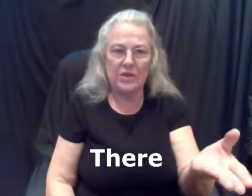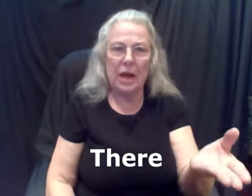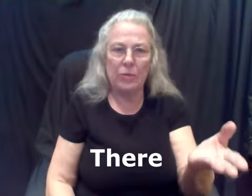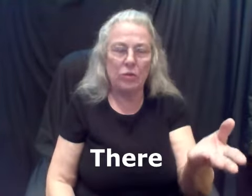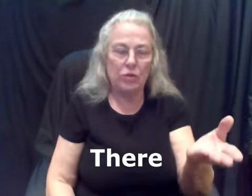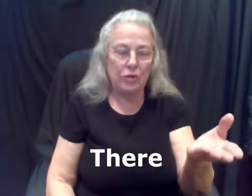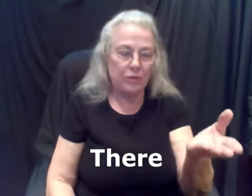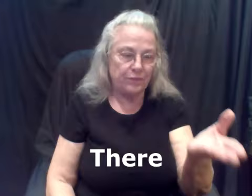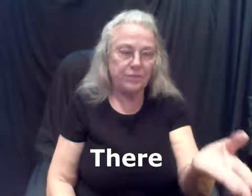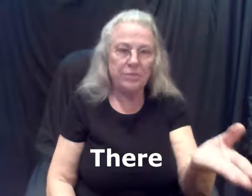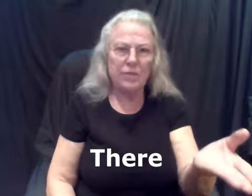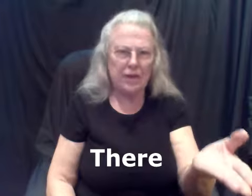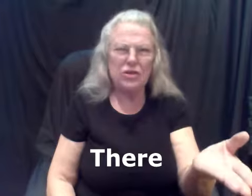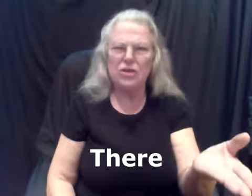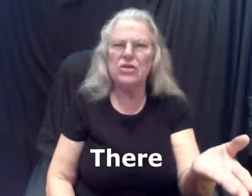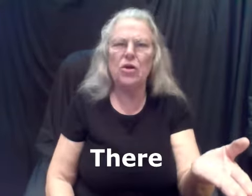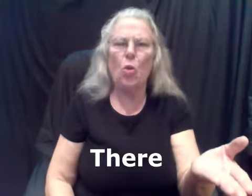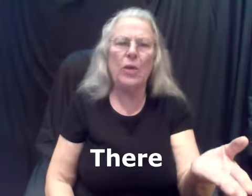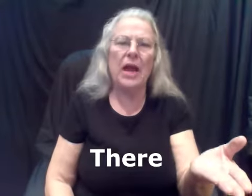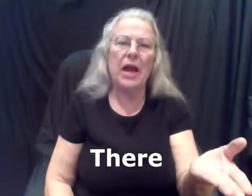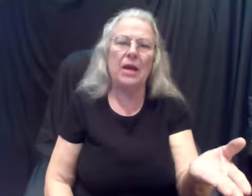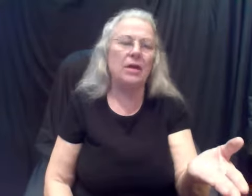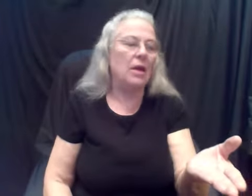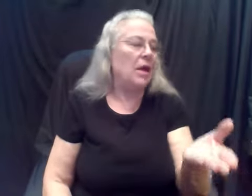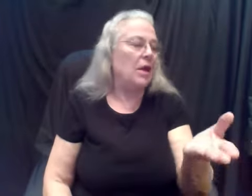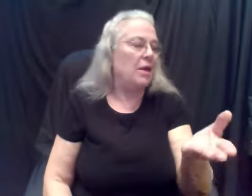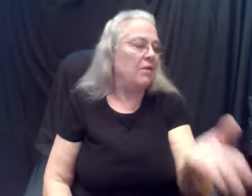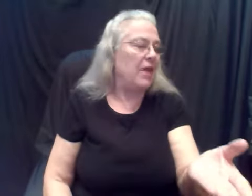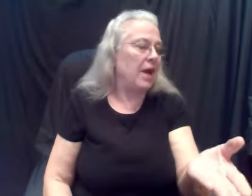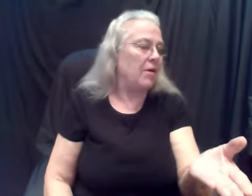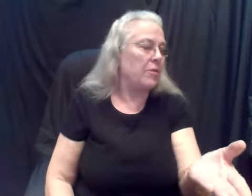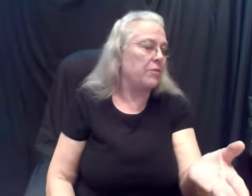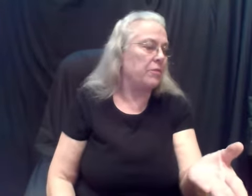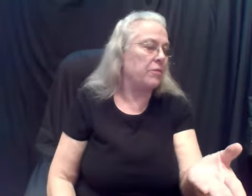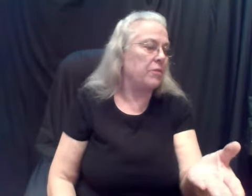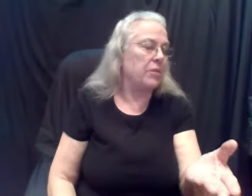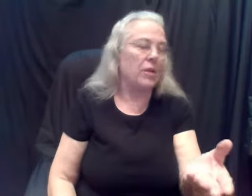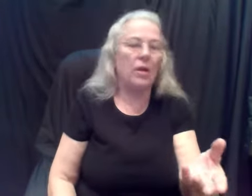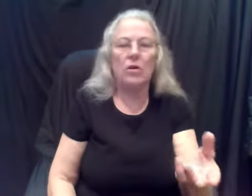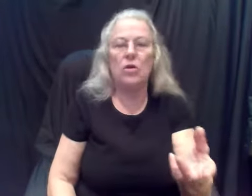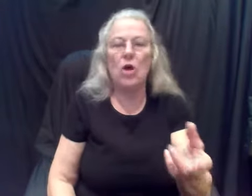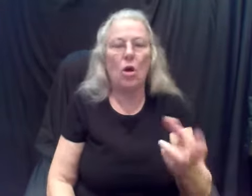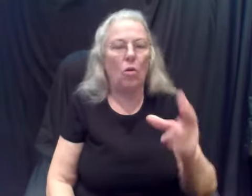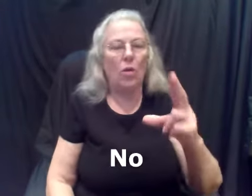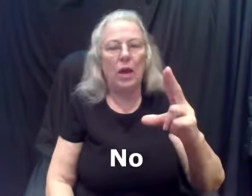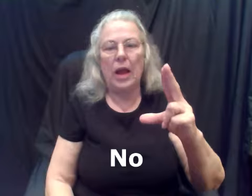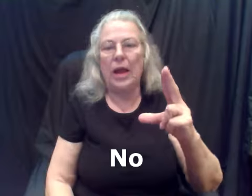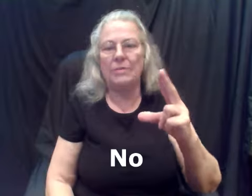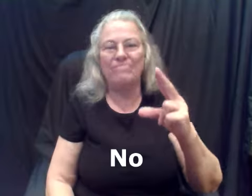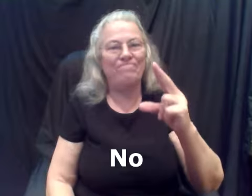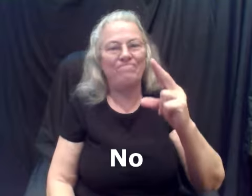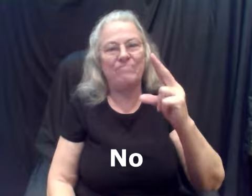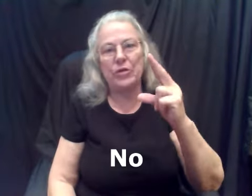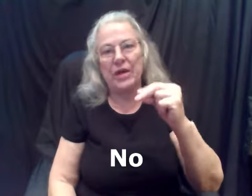you do just an open hand. There. No. And you think of